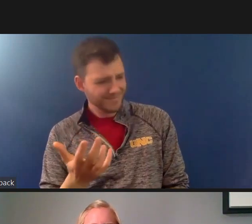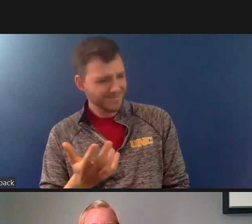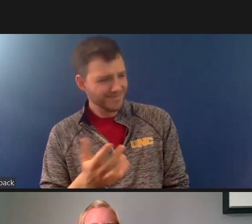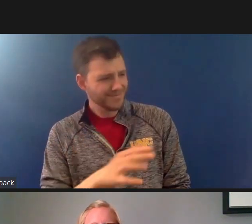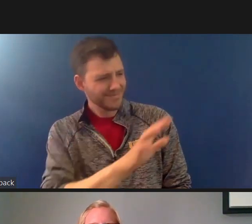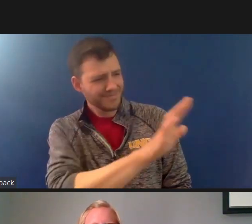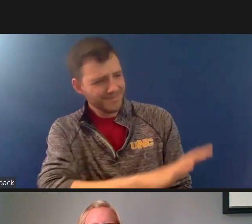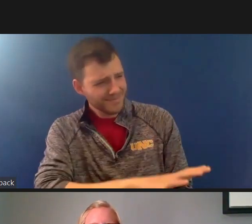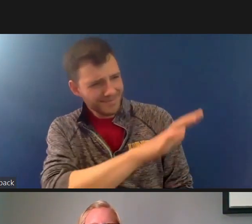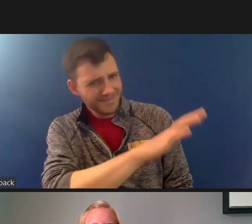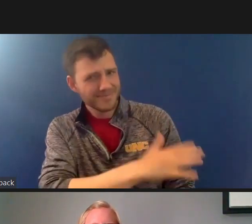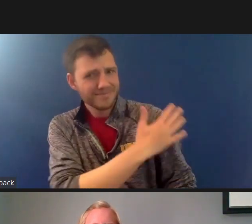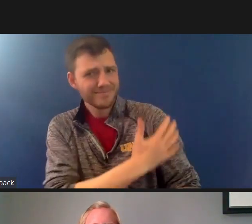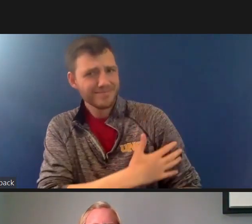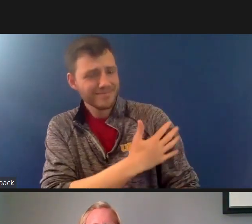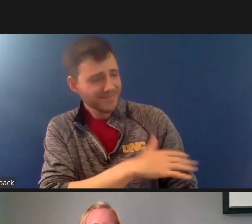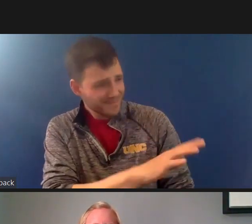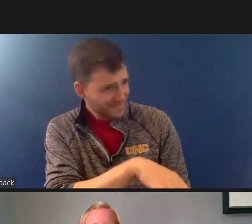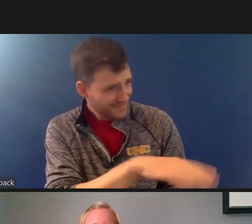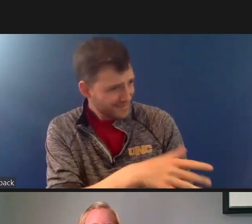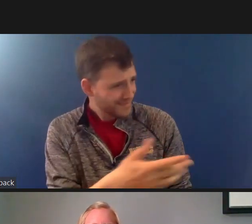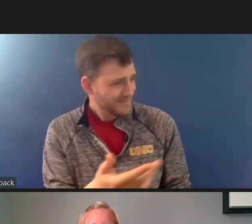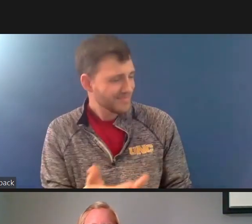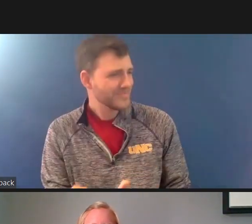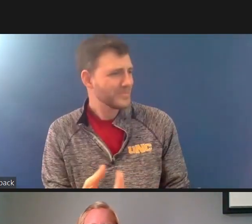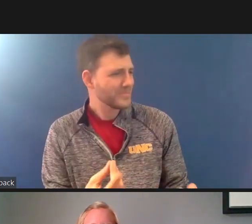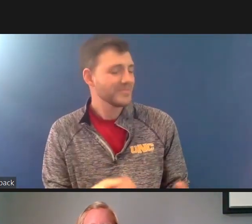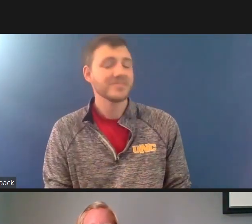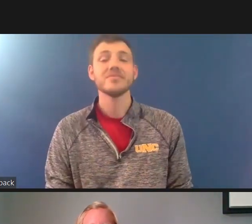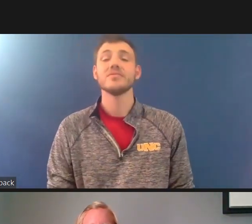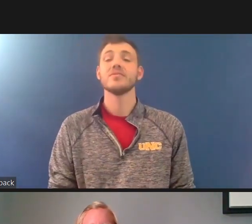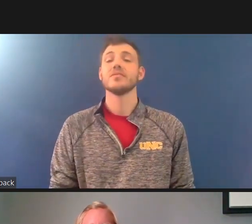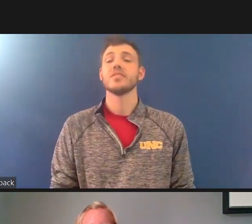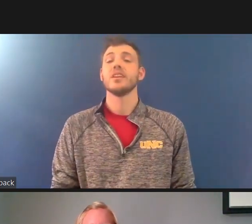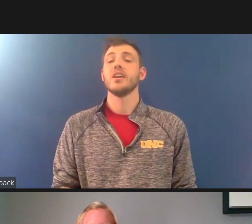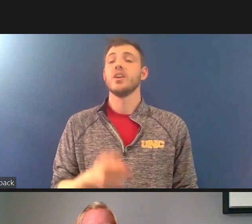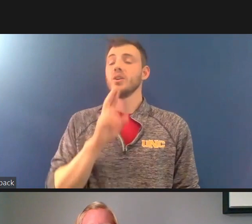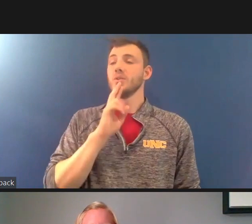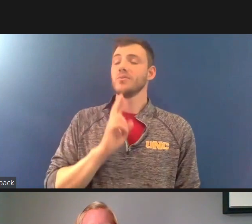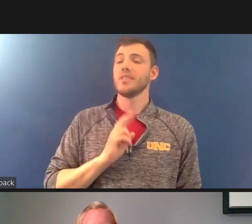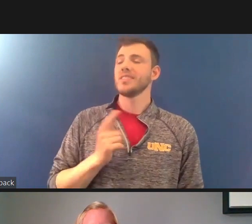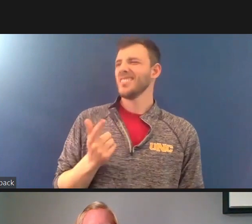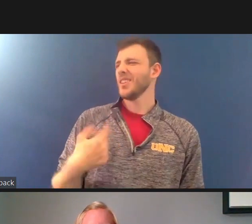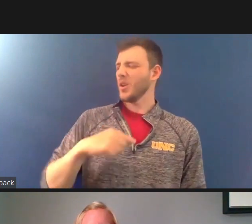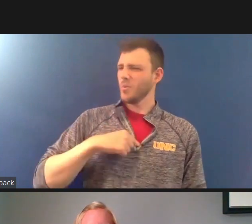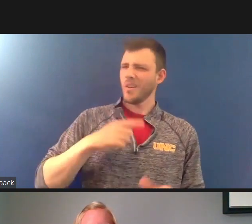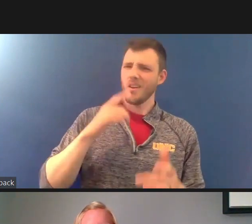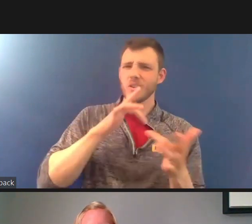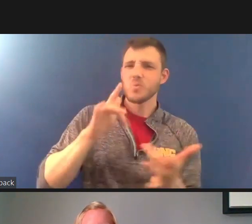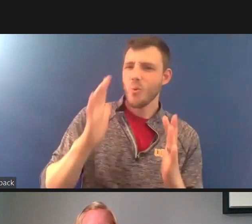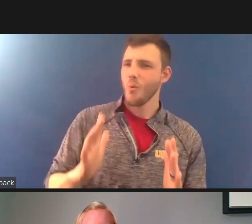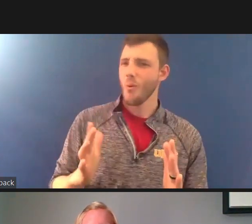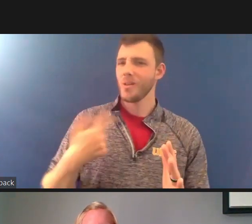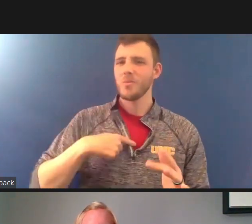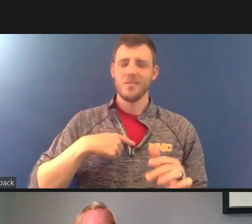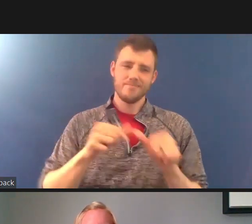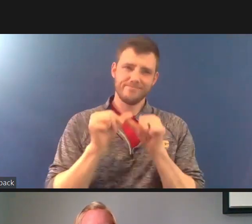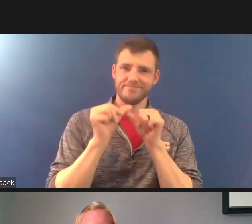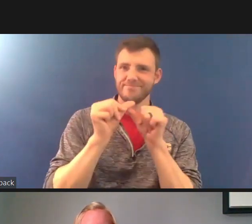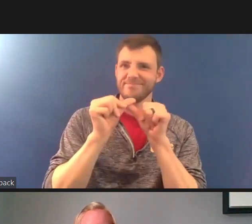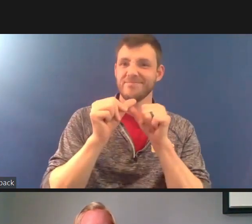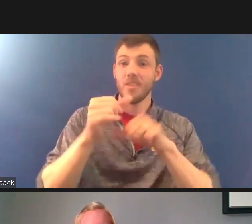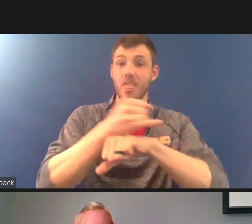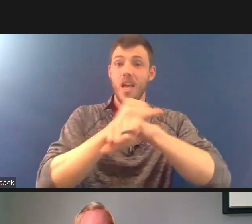said Jack presently. We're explorers. We'll go to the end of the island, said Ralph, and look round the corner, if it is